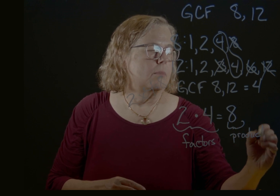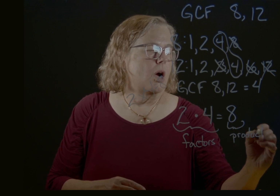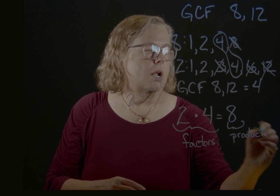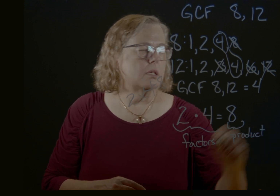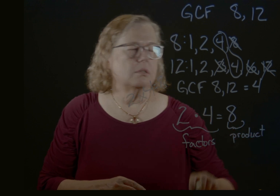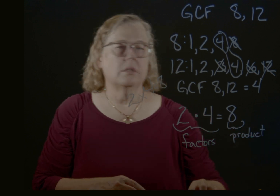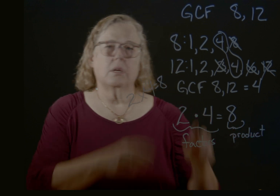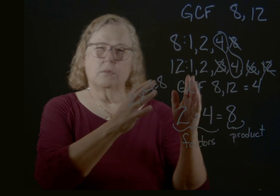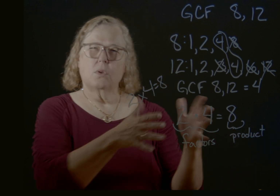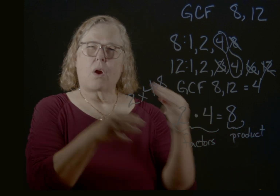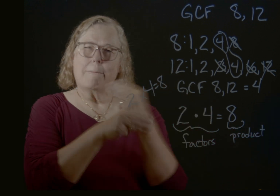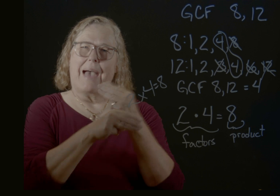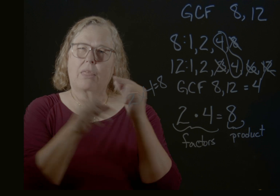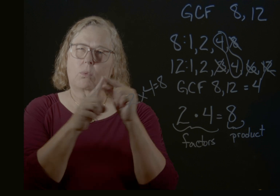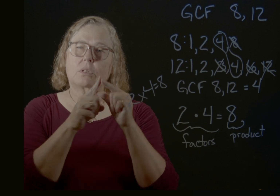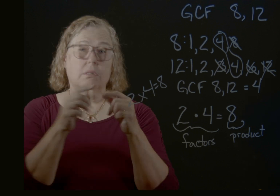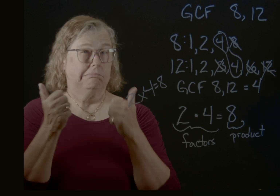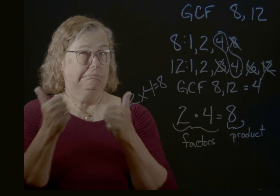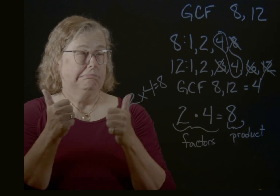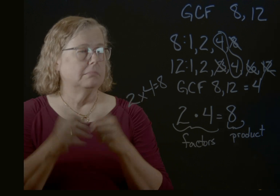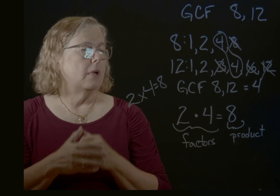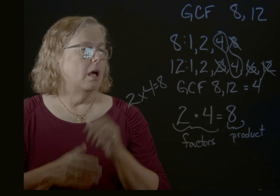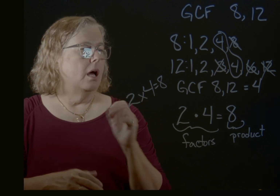The 8 is the product. That's a nice math word, right? Okay.